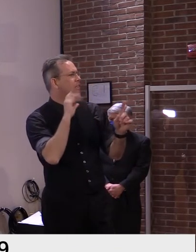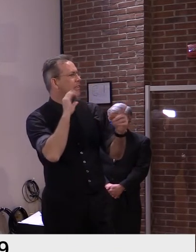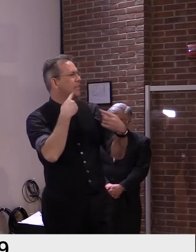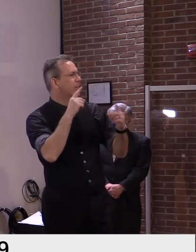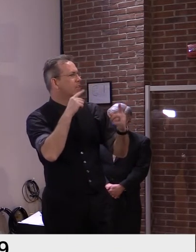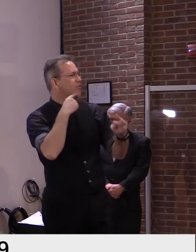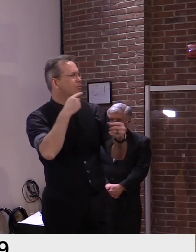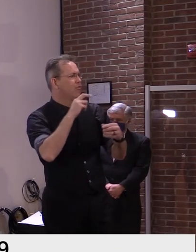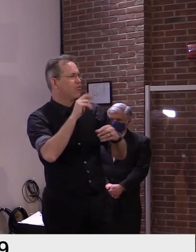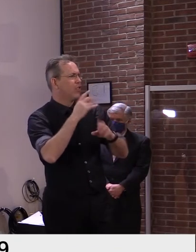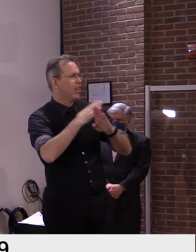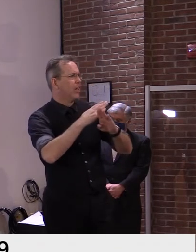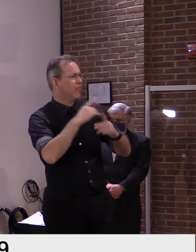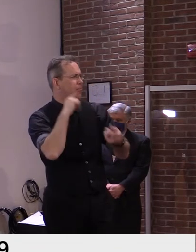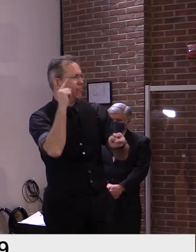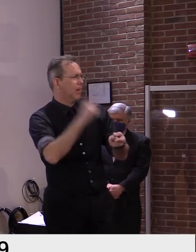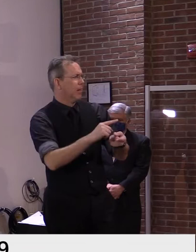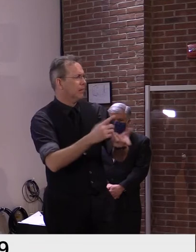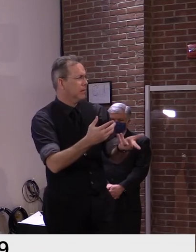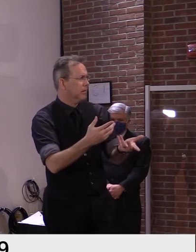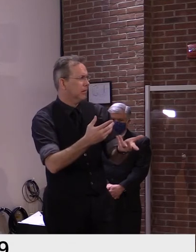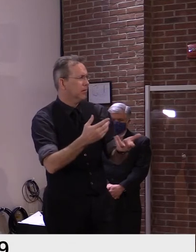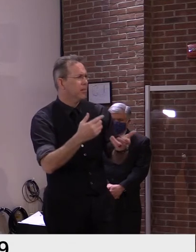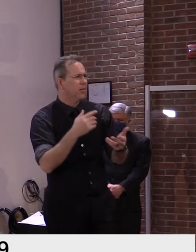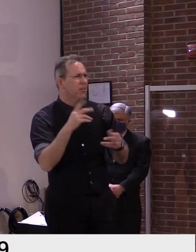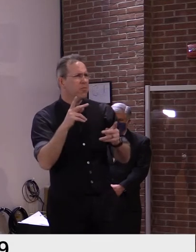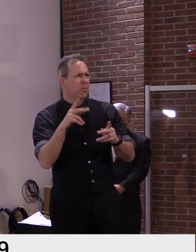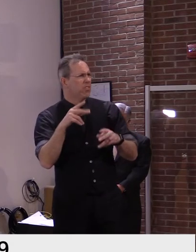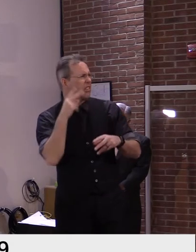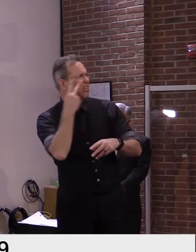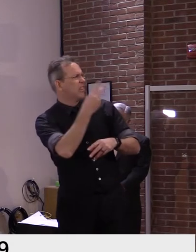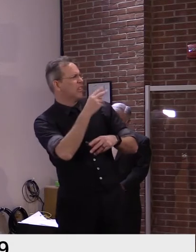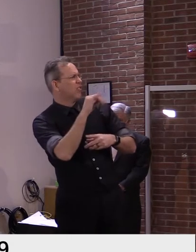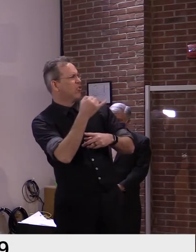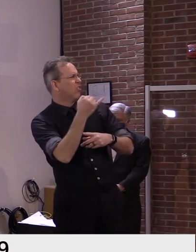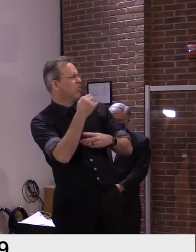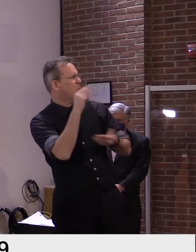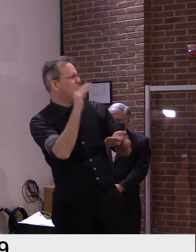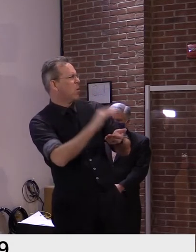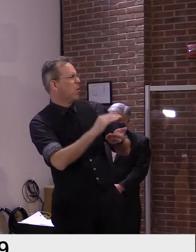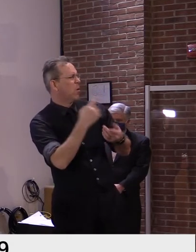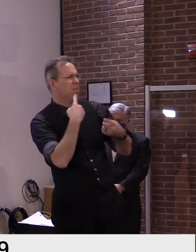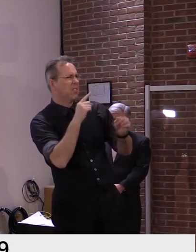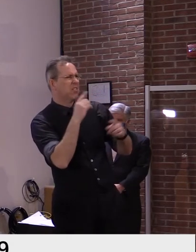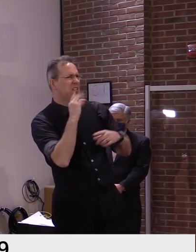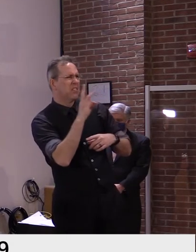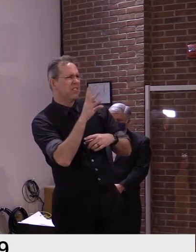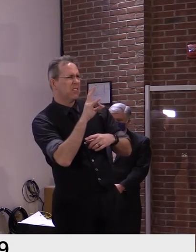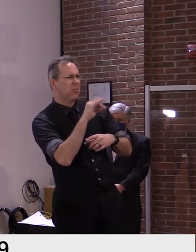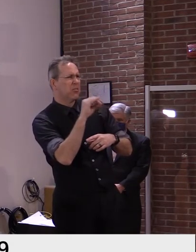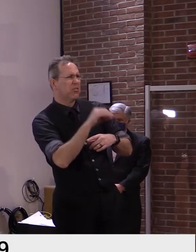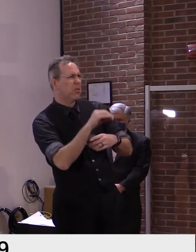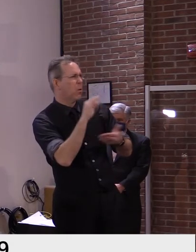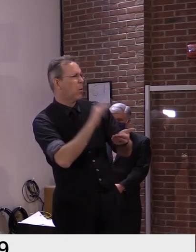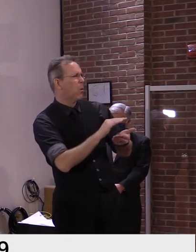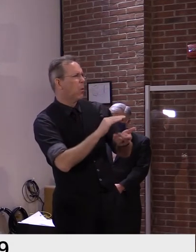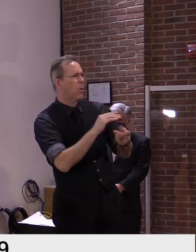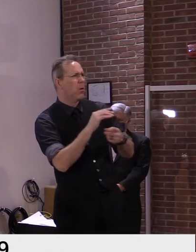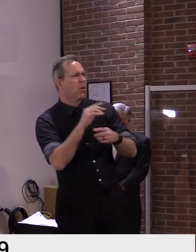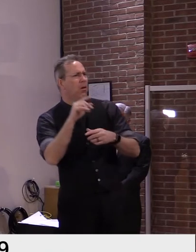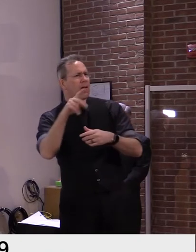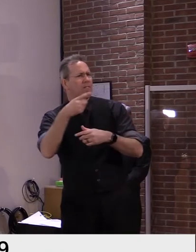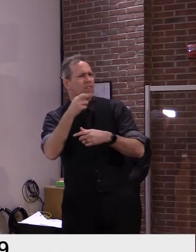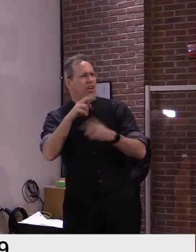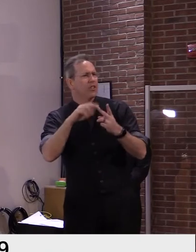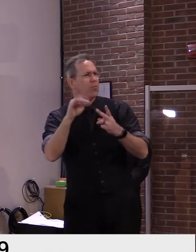concern that people will not want it and it could go wanting? People won't take it. Yeah,